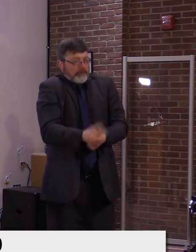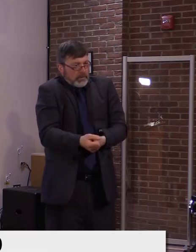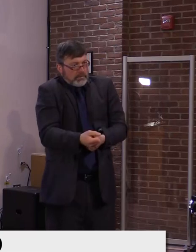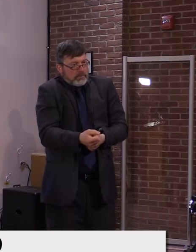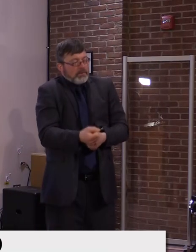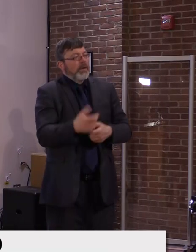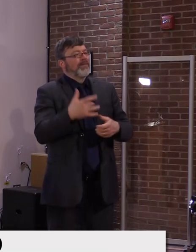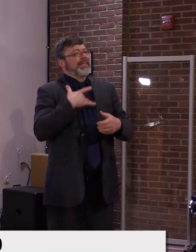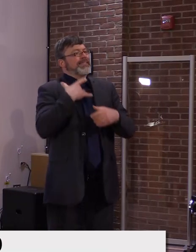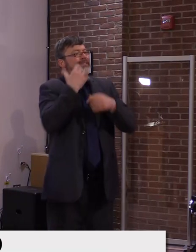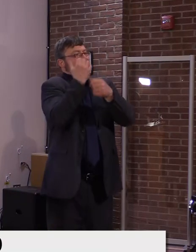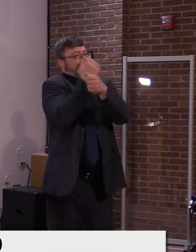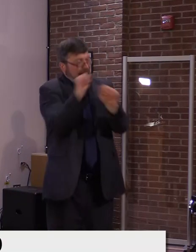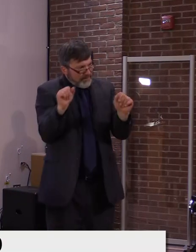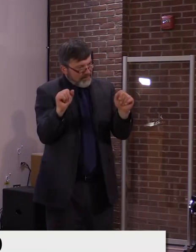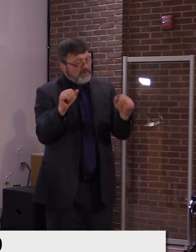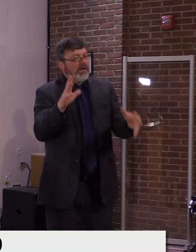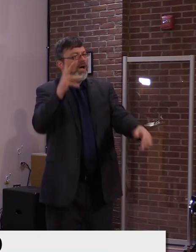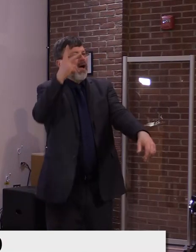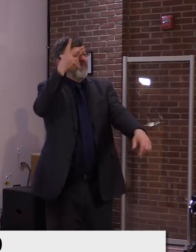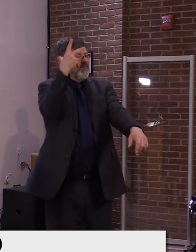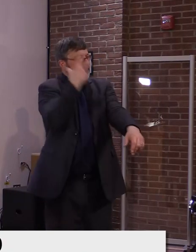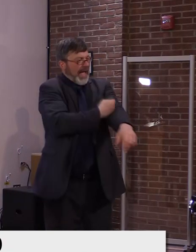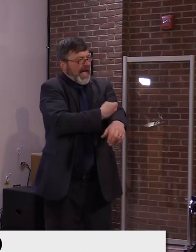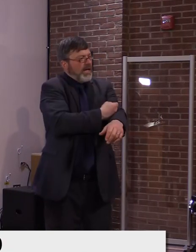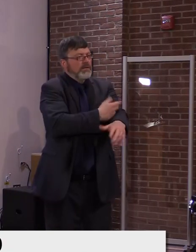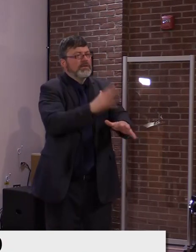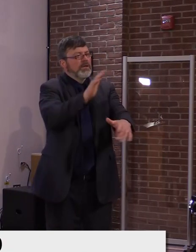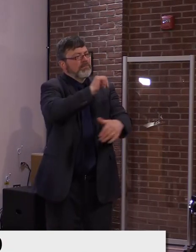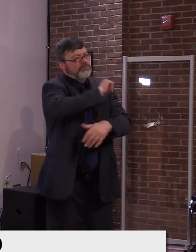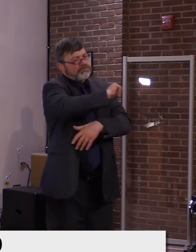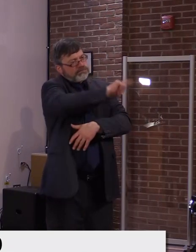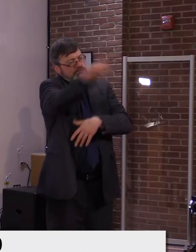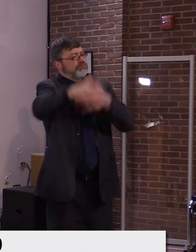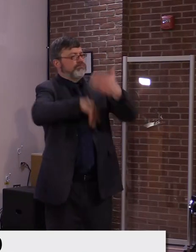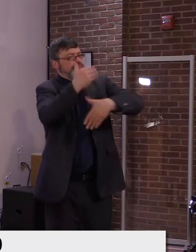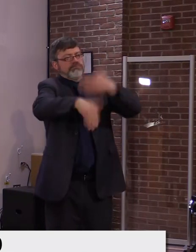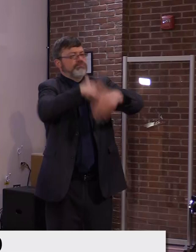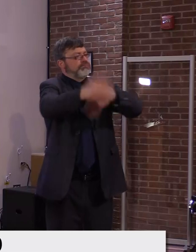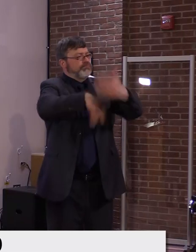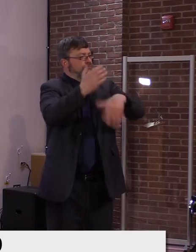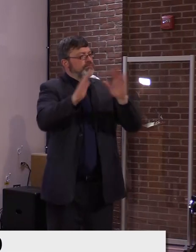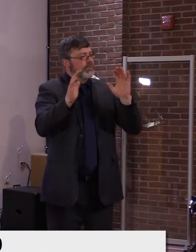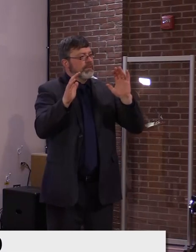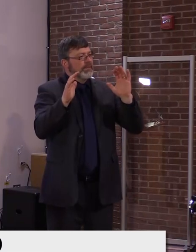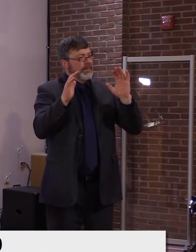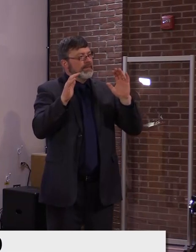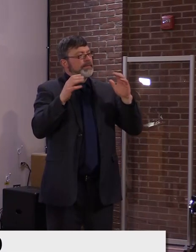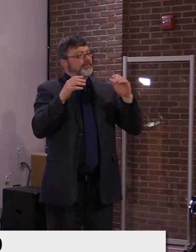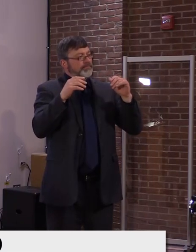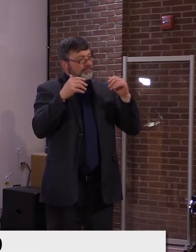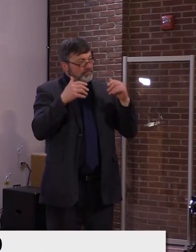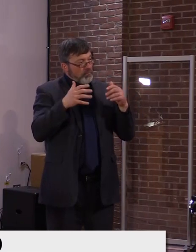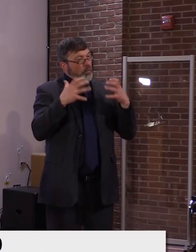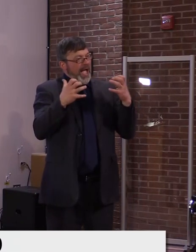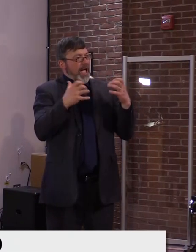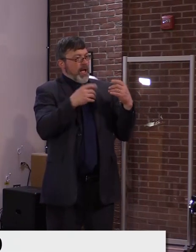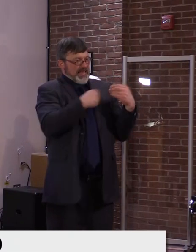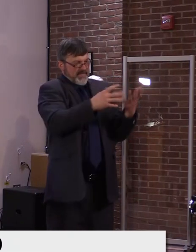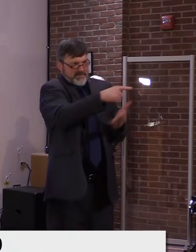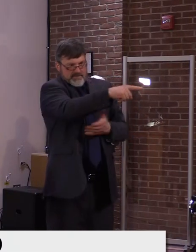this means so they can make decisions on their own. So I think it's unfortunate that this has